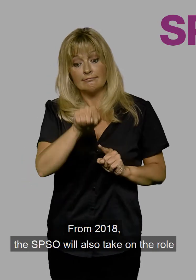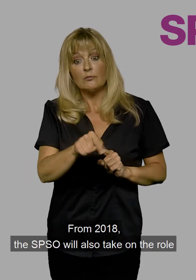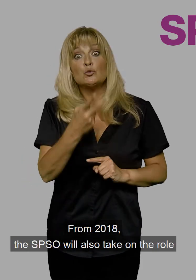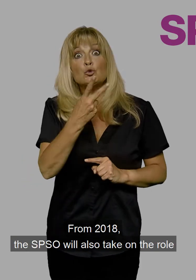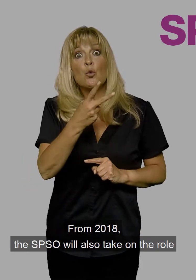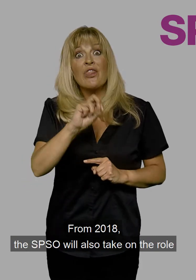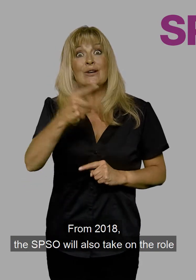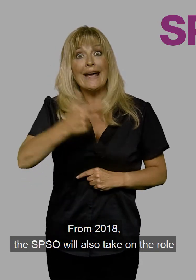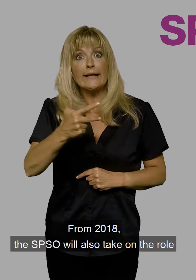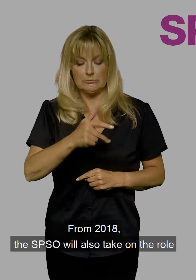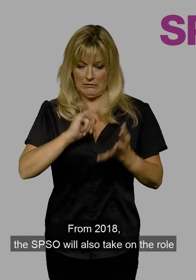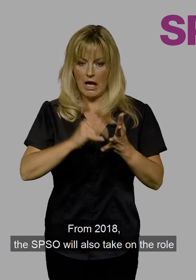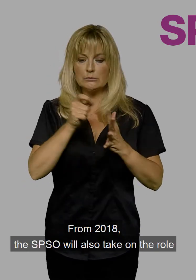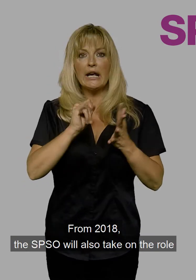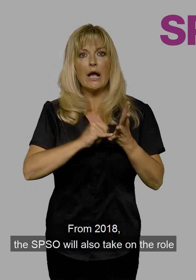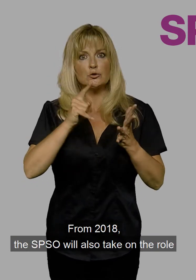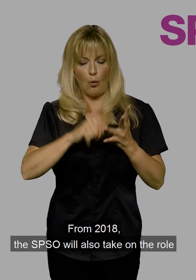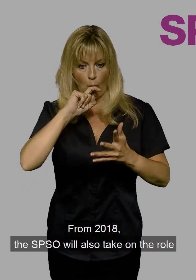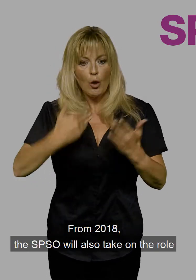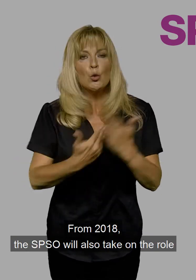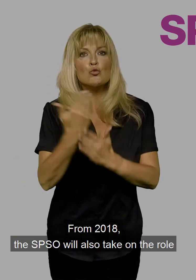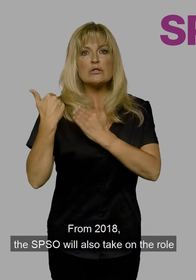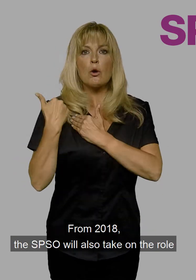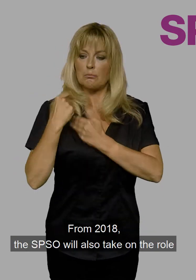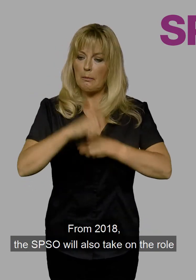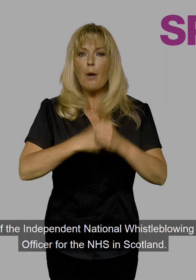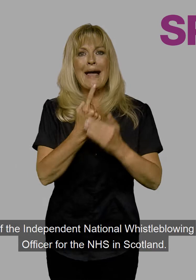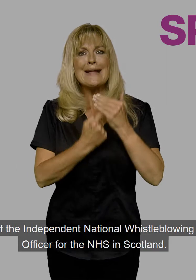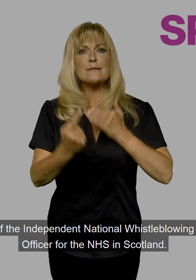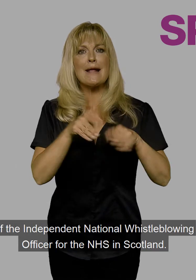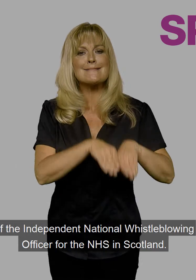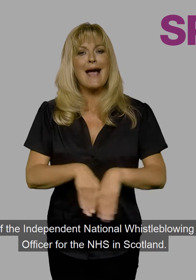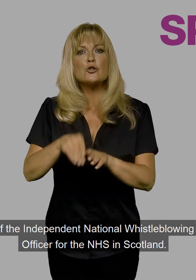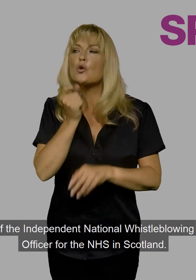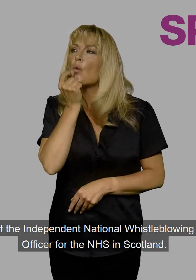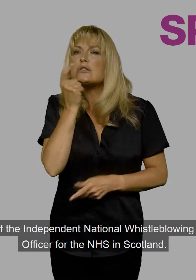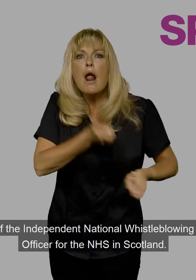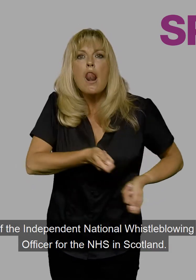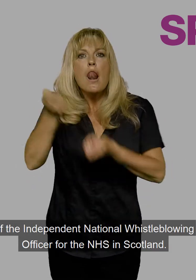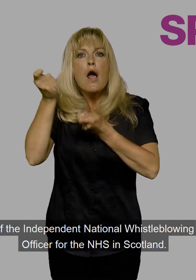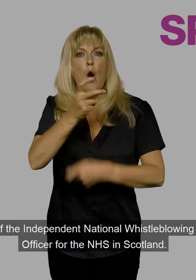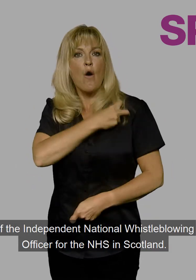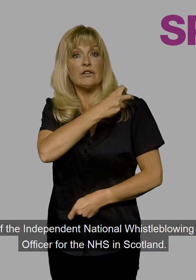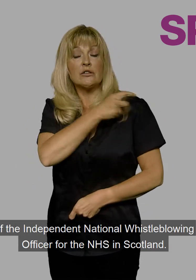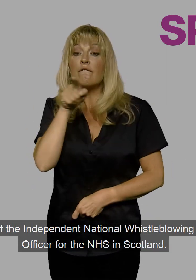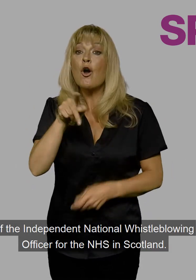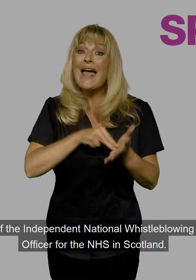From 2018, the SPSO will also take on the role of the independent national whistleblowing officer for the NHS